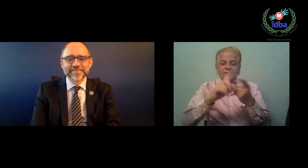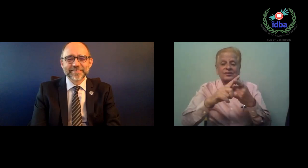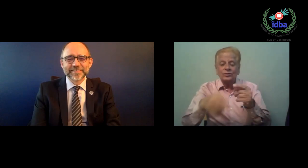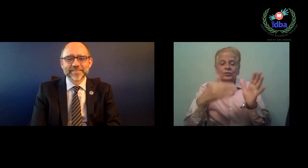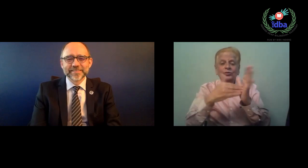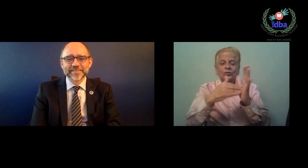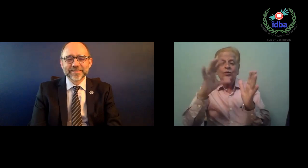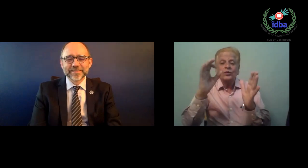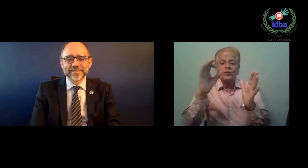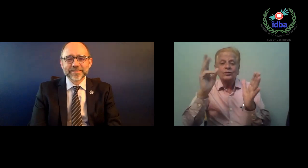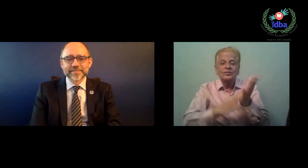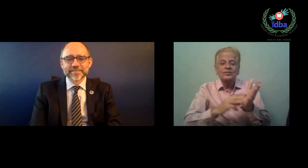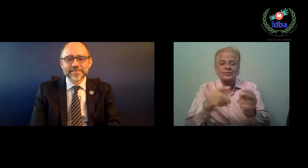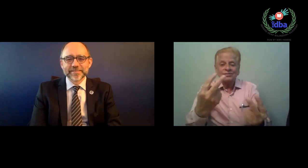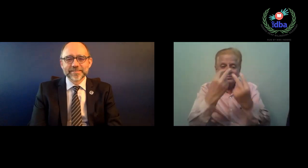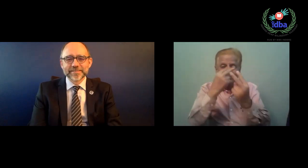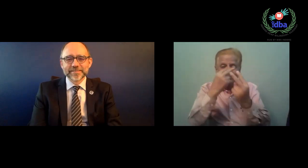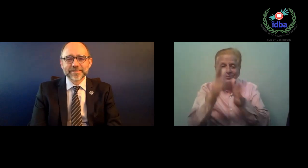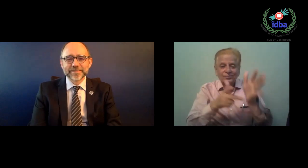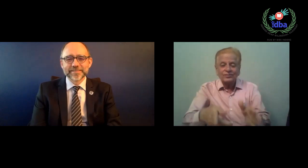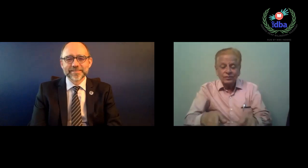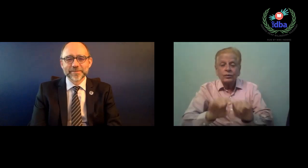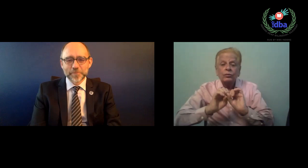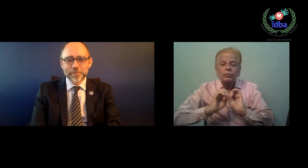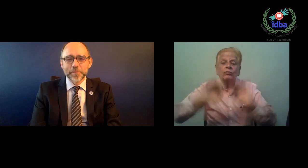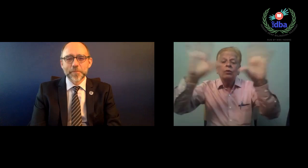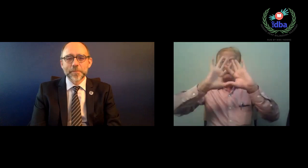And this CRE webinar, the Zoom platform